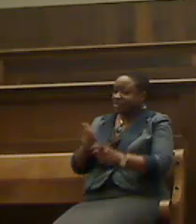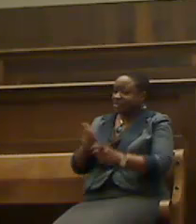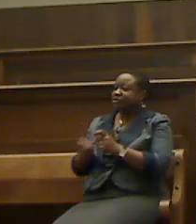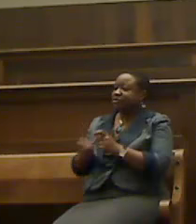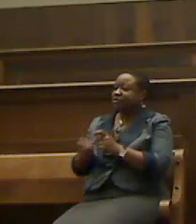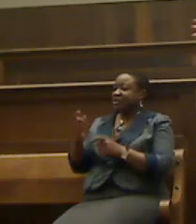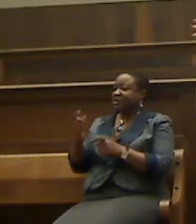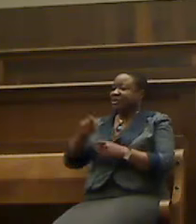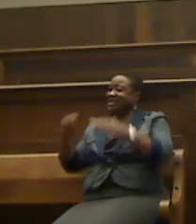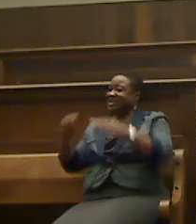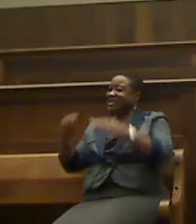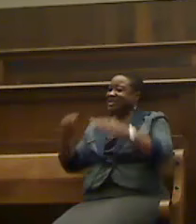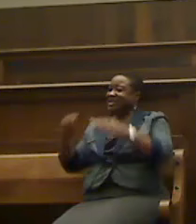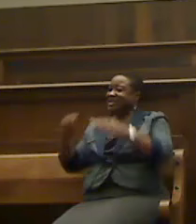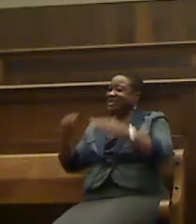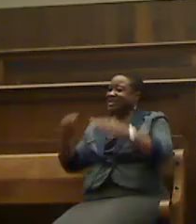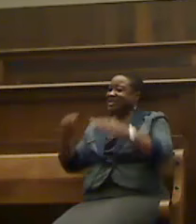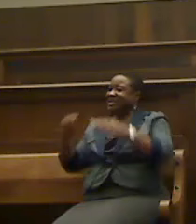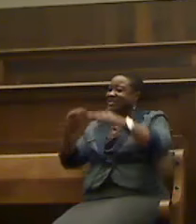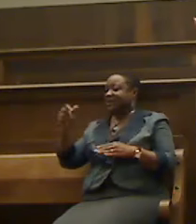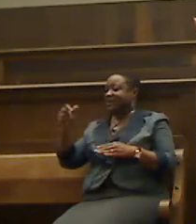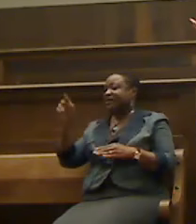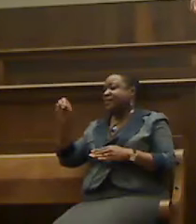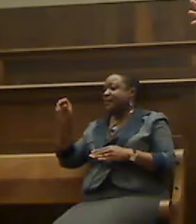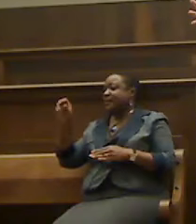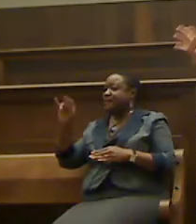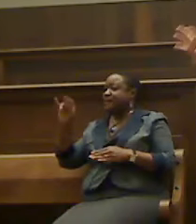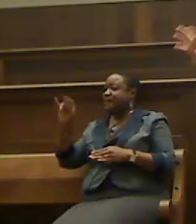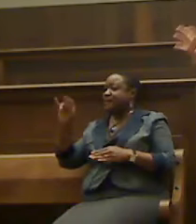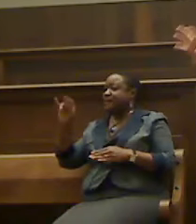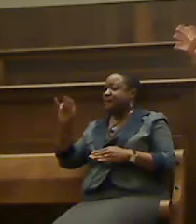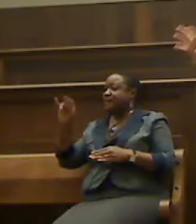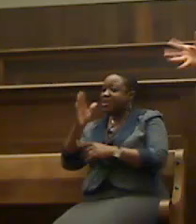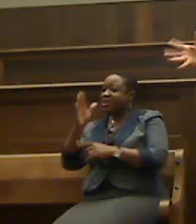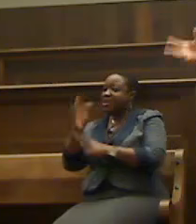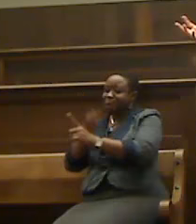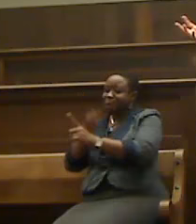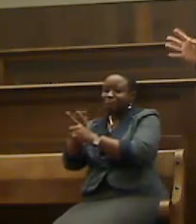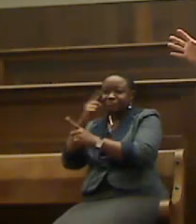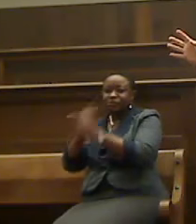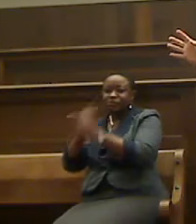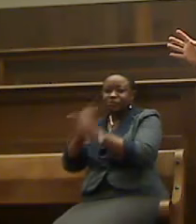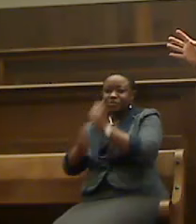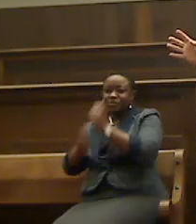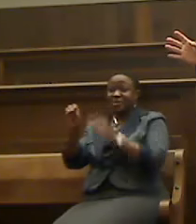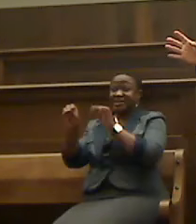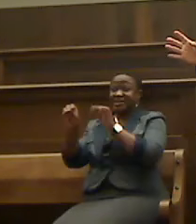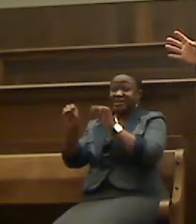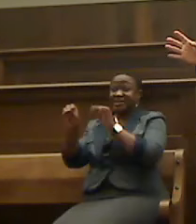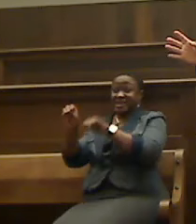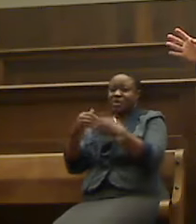second tier tipping point, which will be a tipping point for the majority of GMOs, and that's what's fed to animals. Thank you,